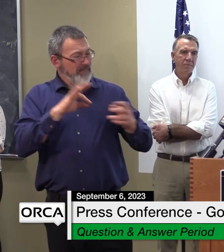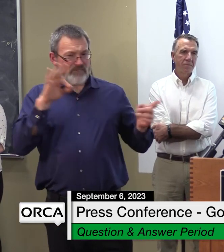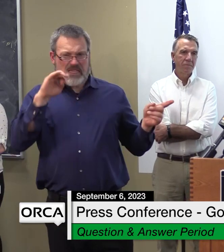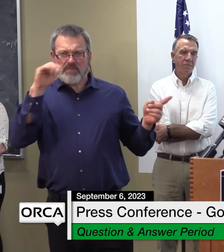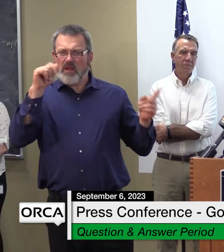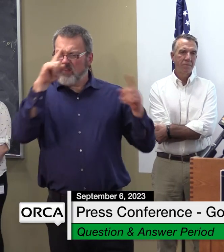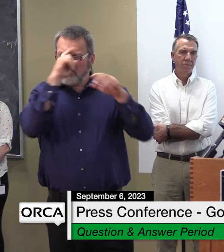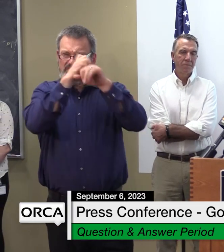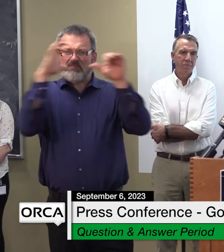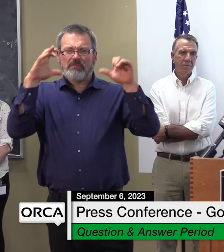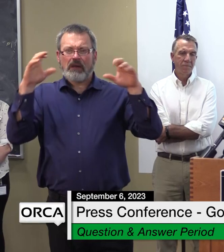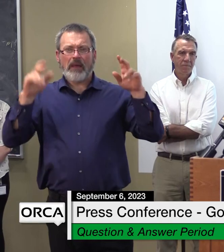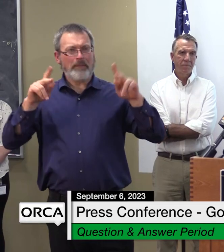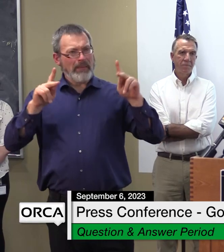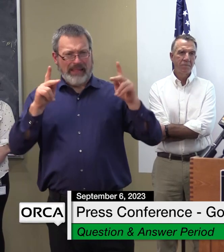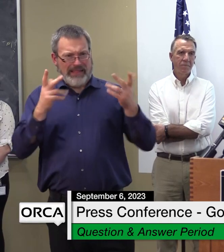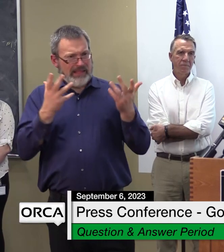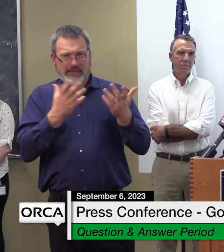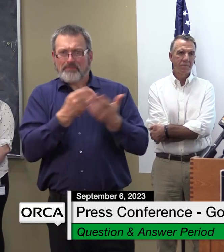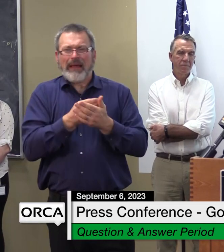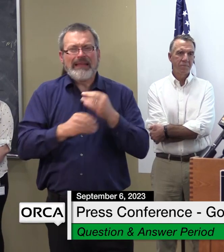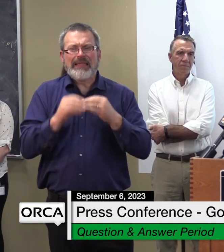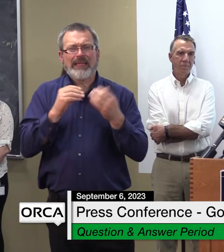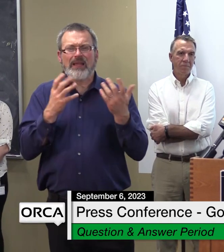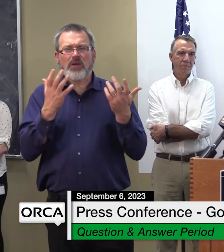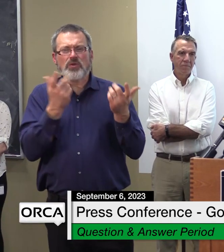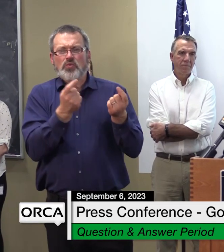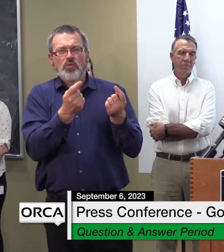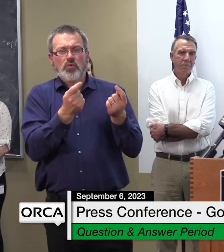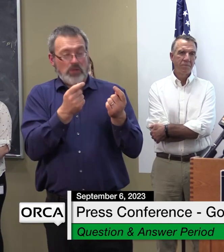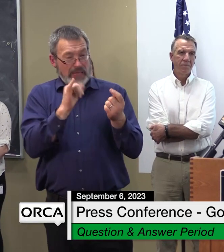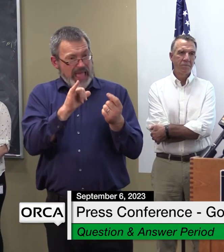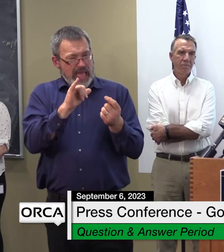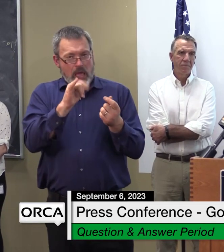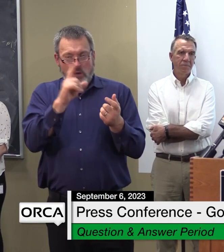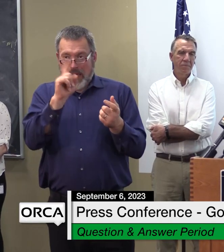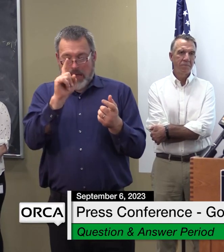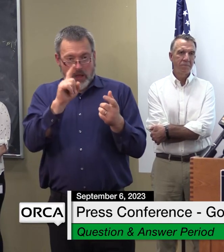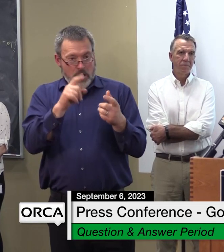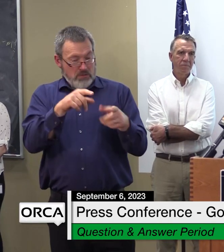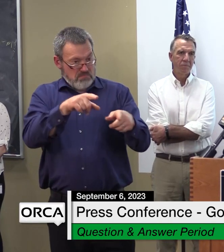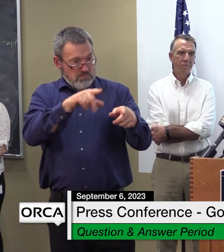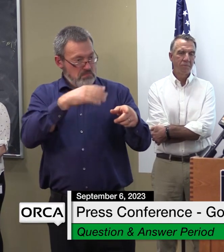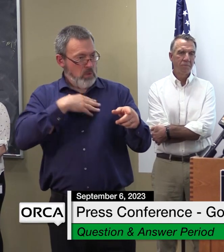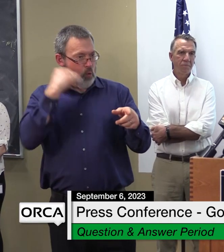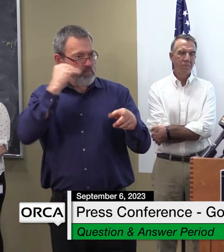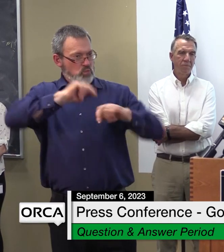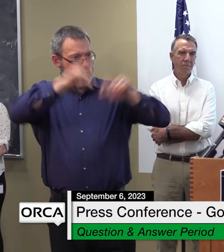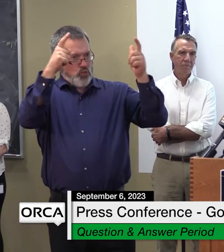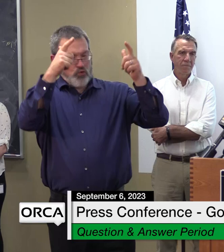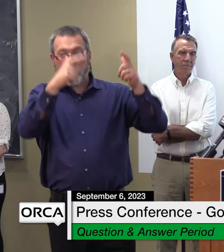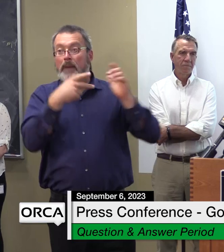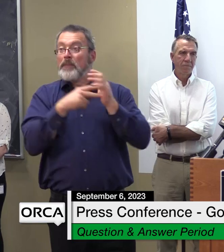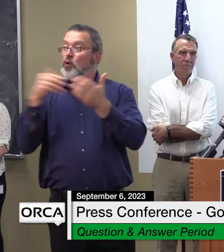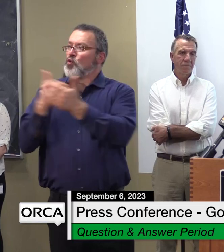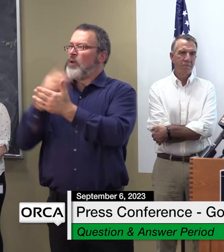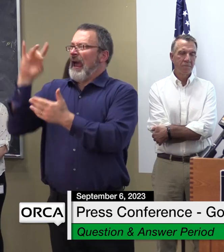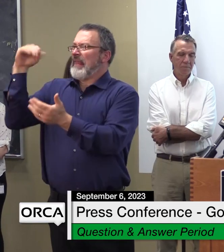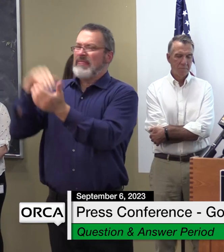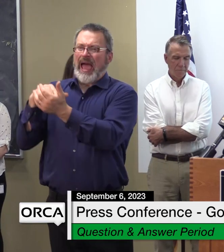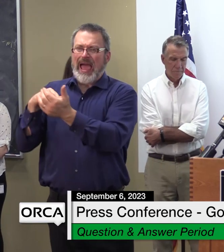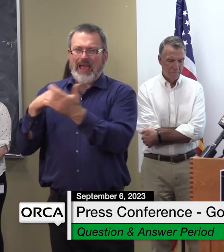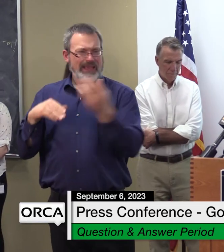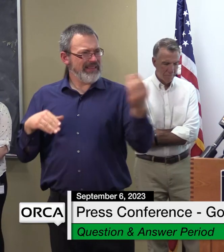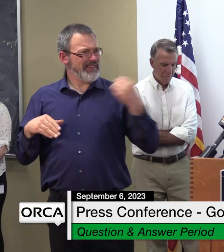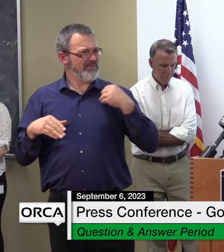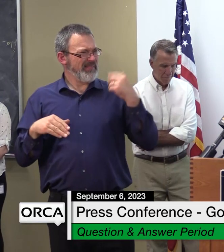governor said, if a new mobile home is 80 to 120K? Right. I mean, what are people supposed to do? Where are they supposed to go? So a number